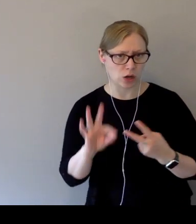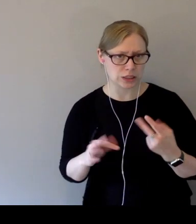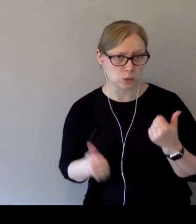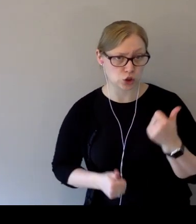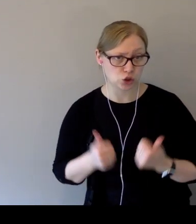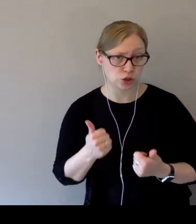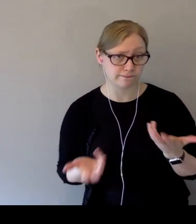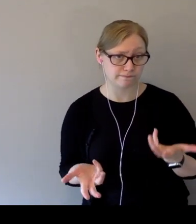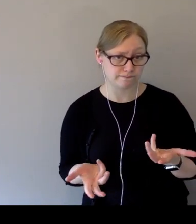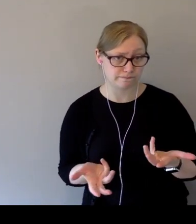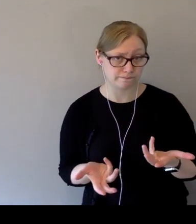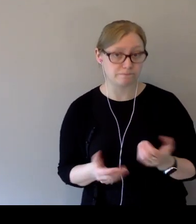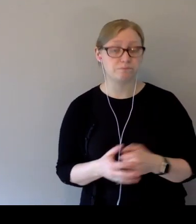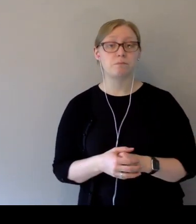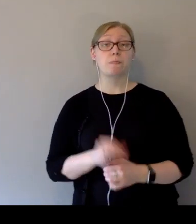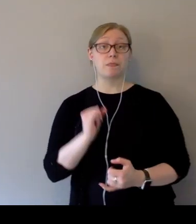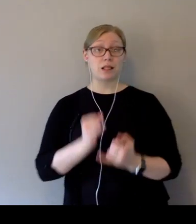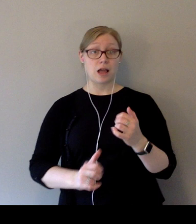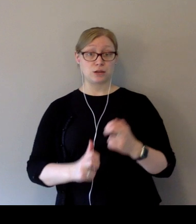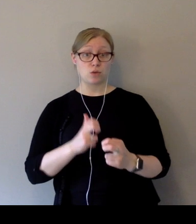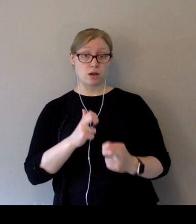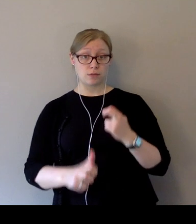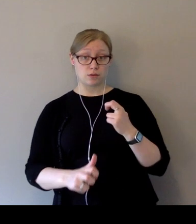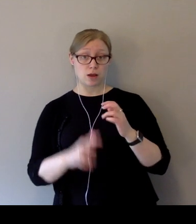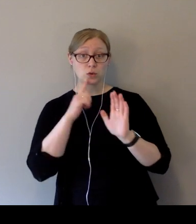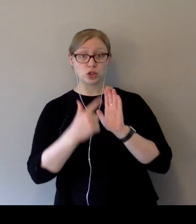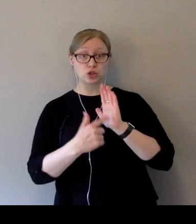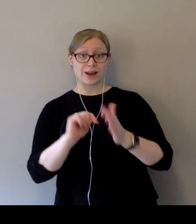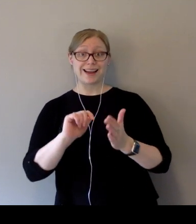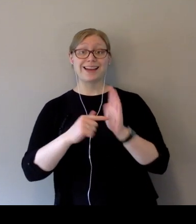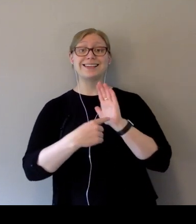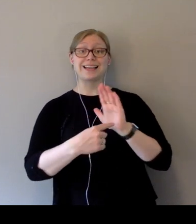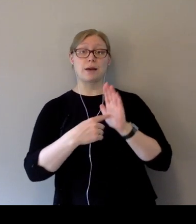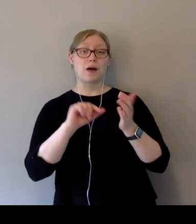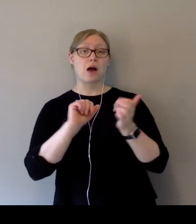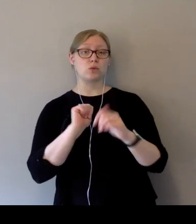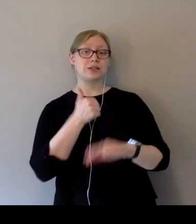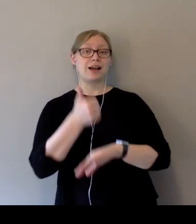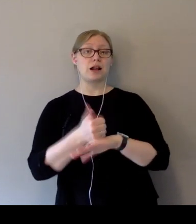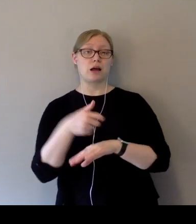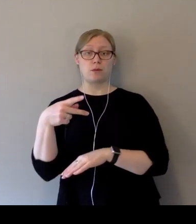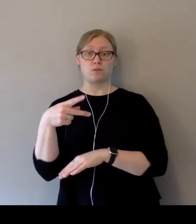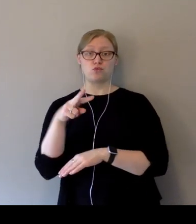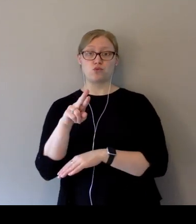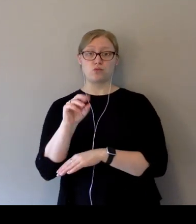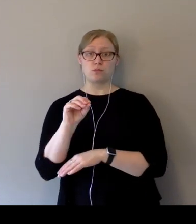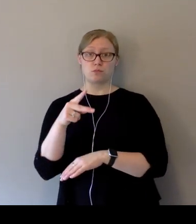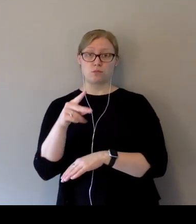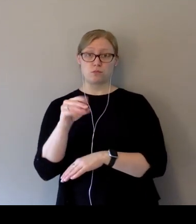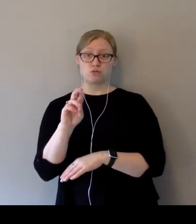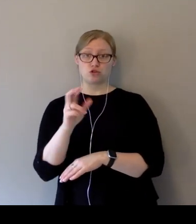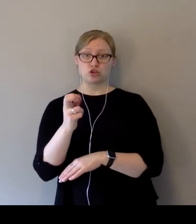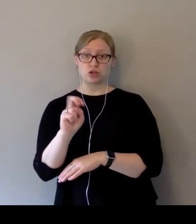All right, this last problem, I'm going to show you an example of setting up a proportion for